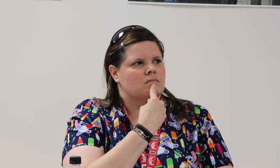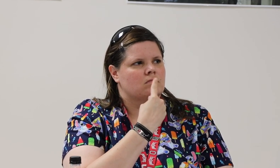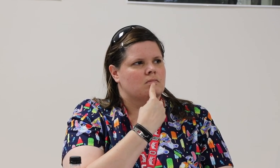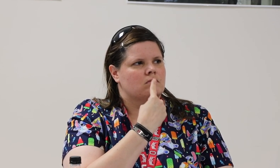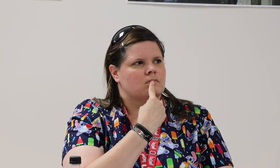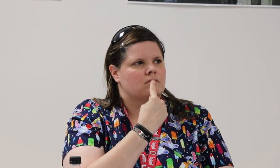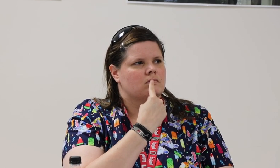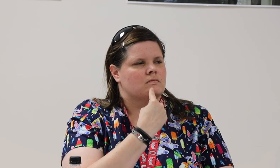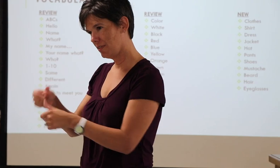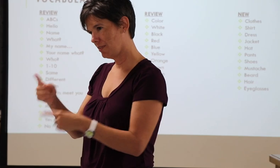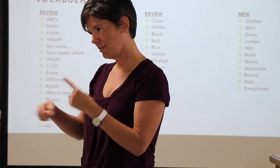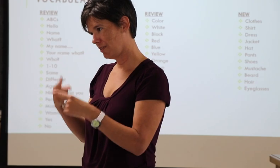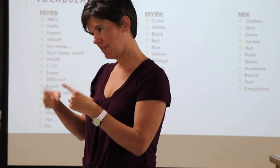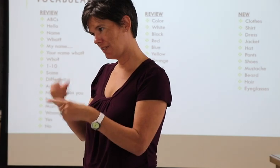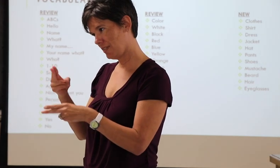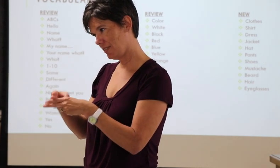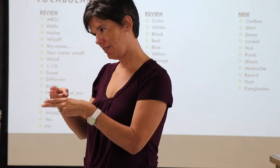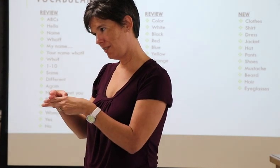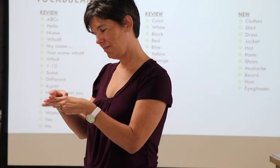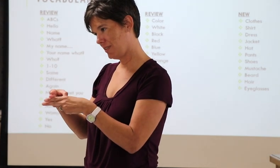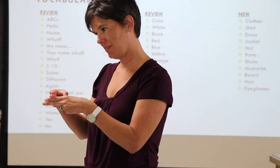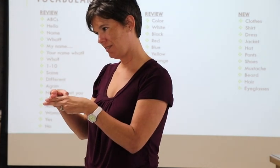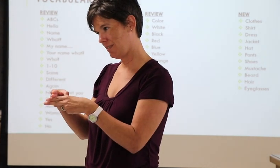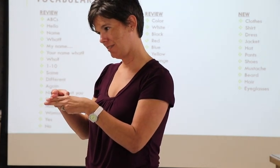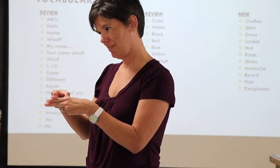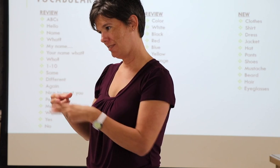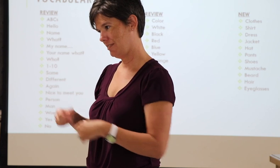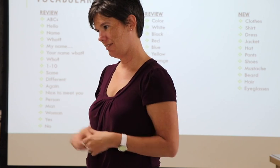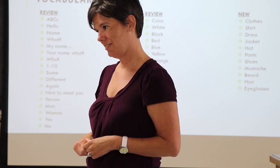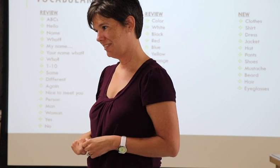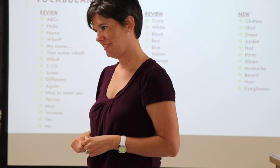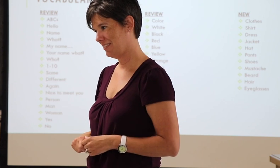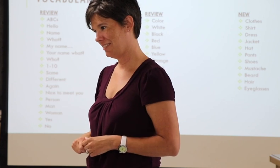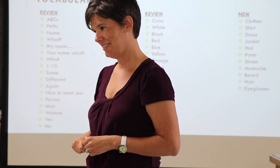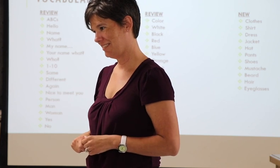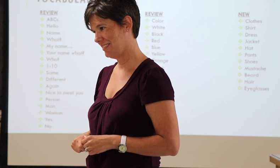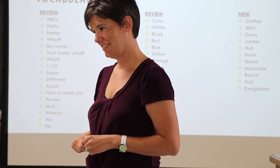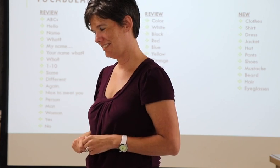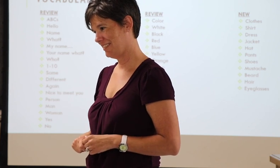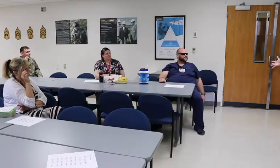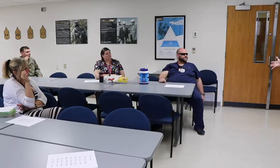Future class times will be posted on the Blanchfield Army Community Hospital Facebook page.